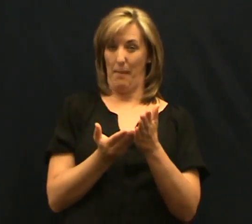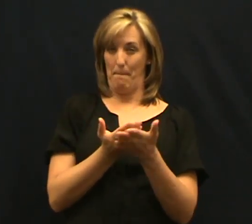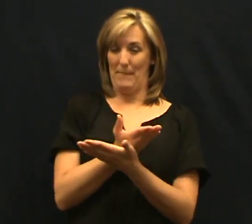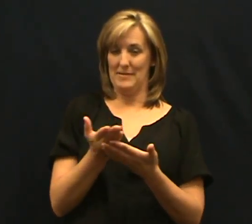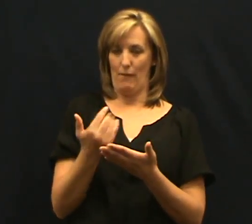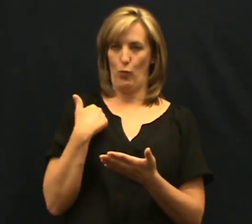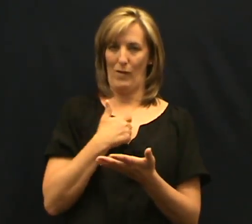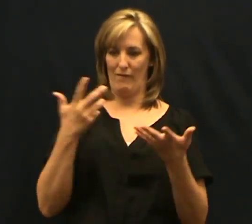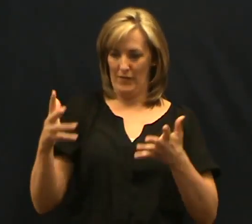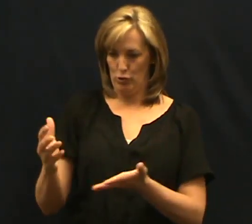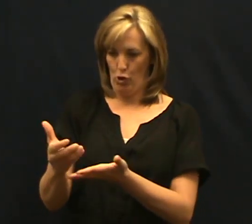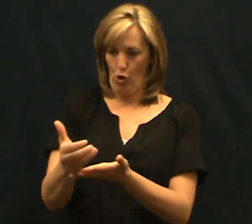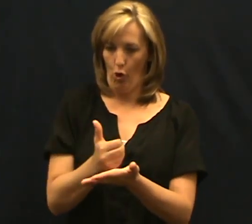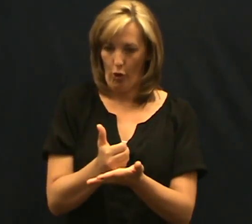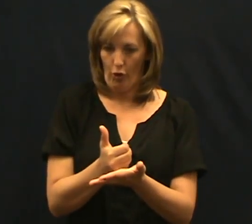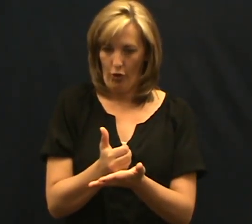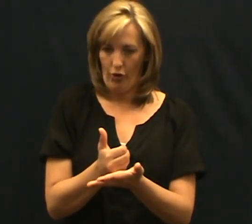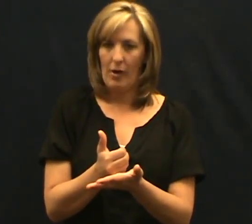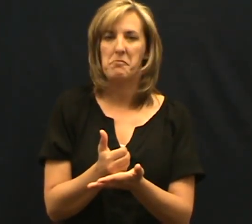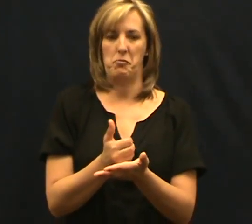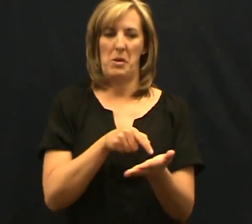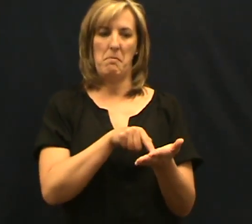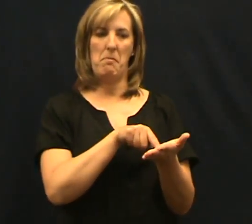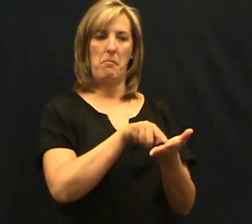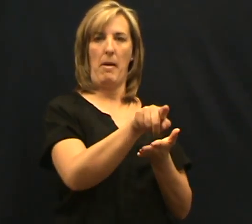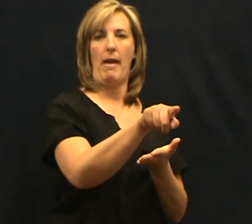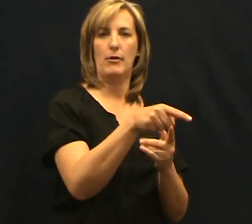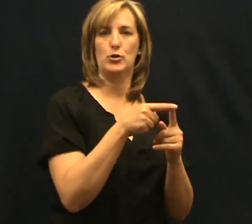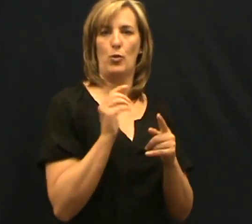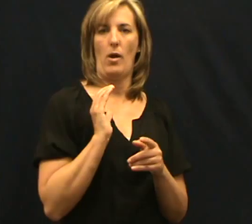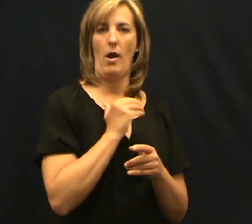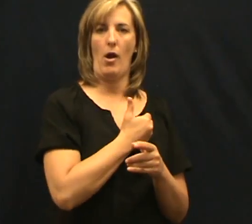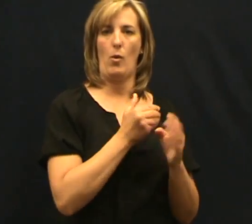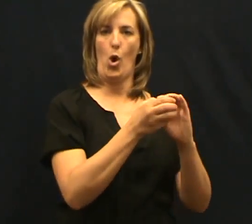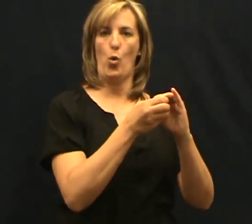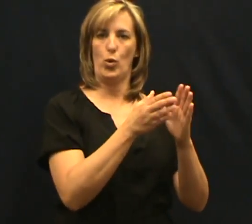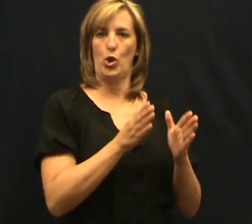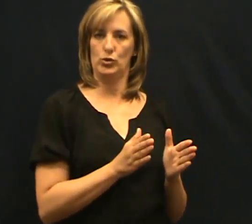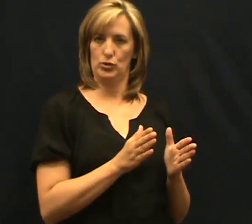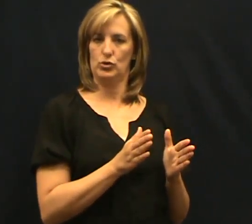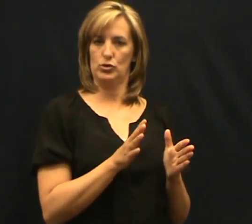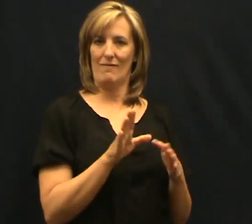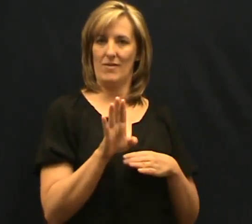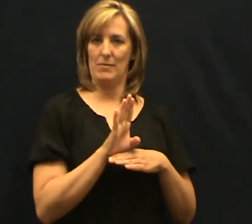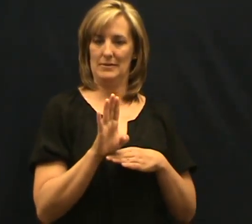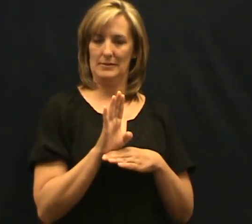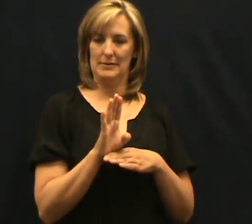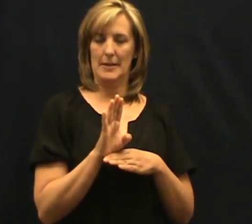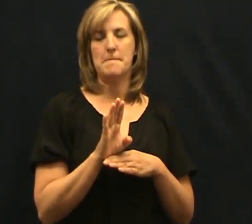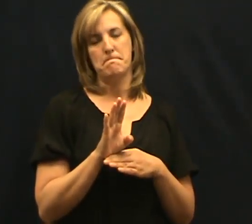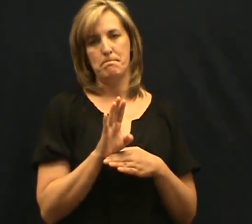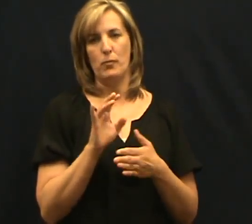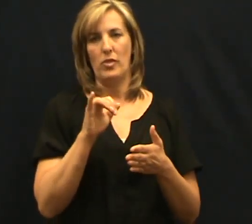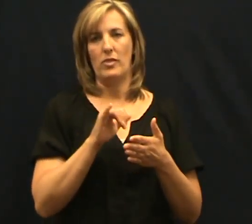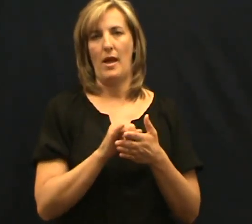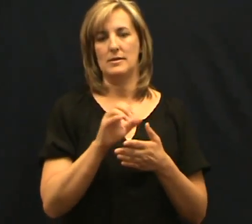our business to our owners. And so that is an offset of the capital.